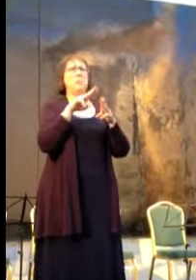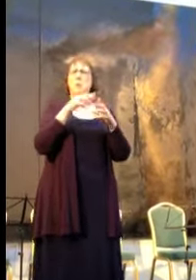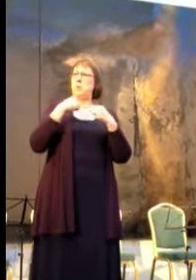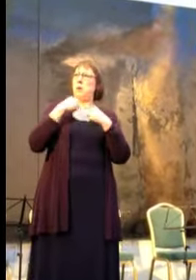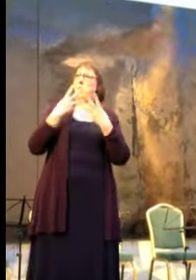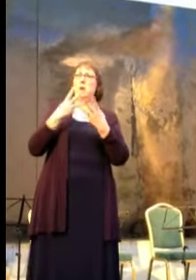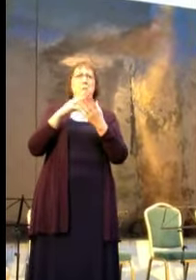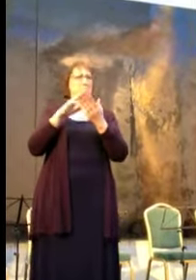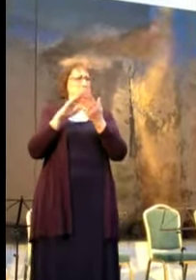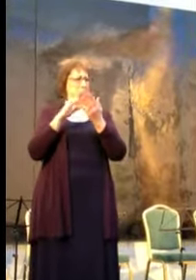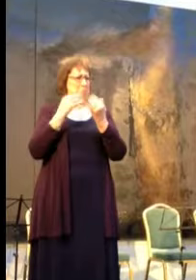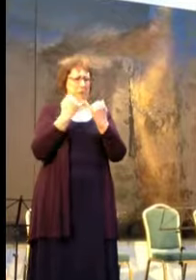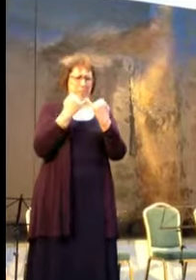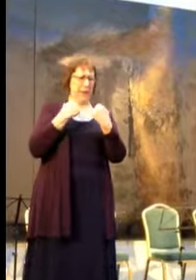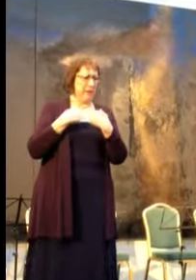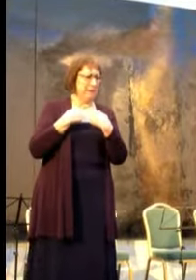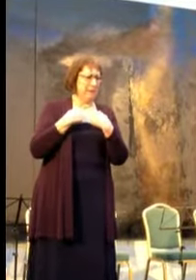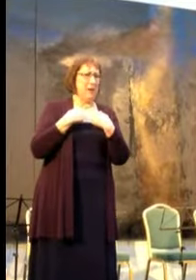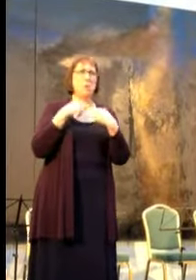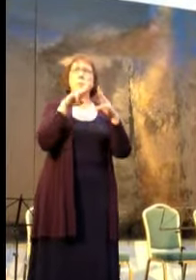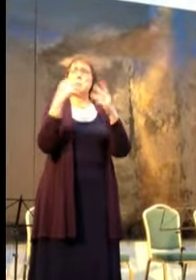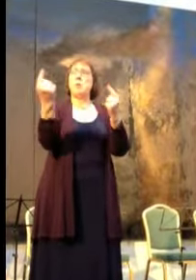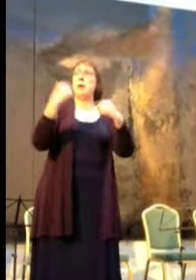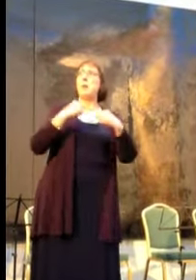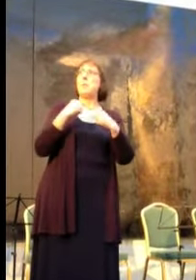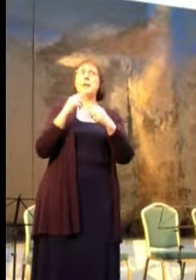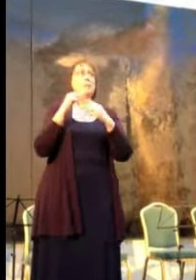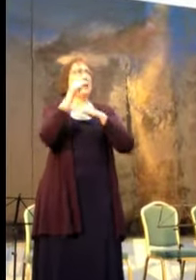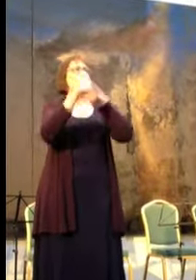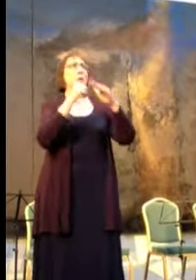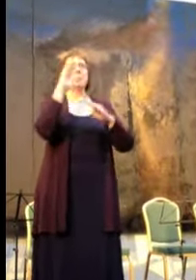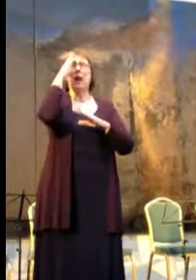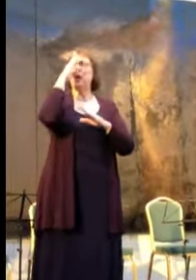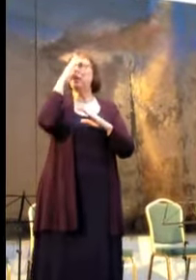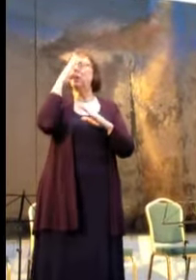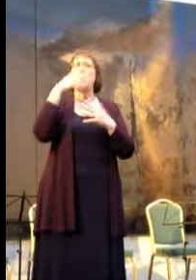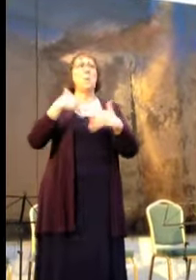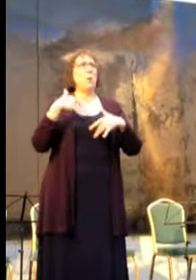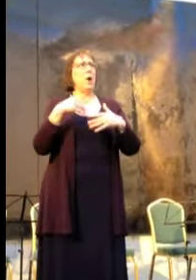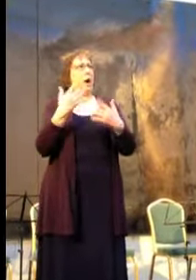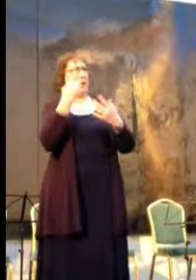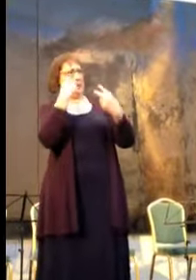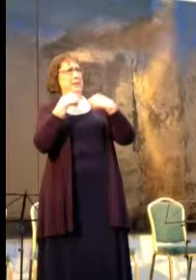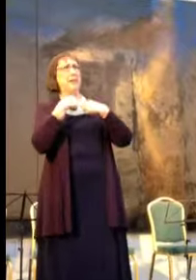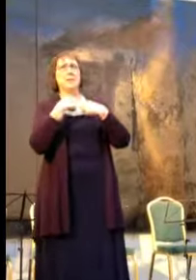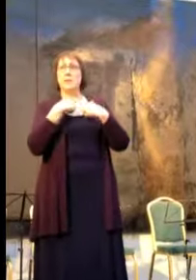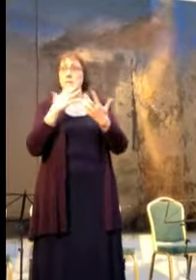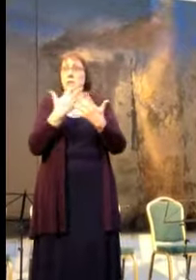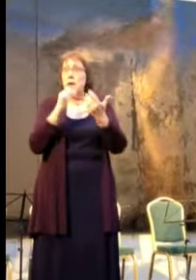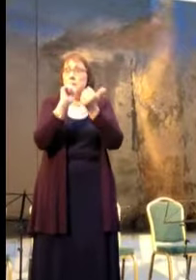as, experienced as, visited as, and we are in a moment of great transformation and change. And I think